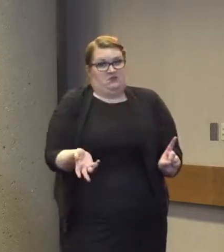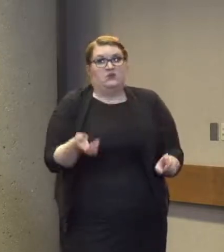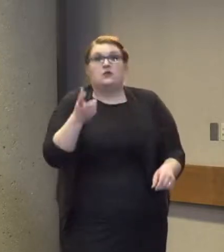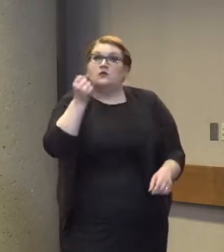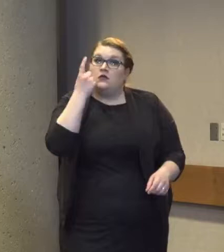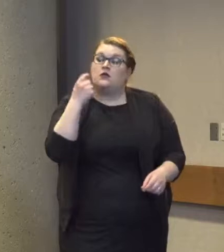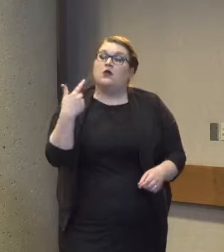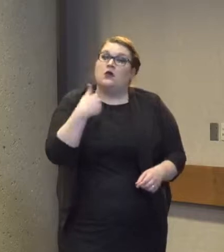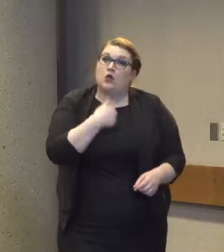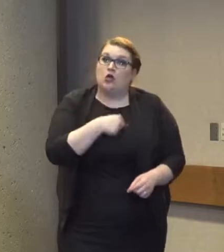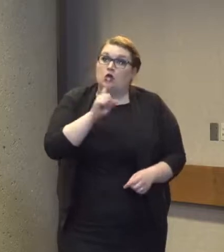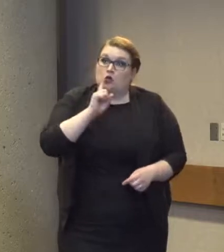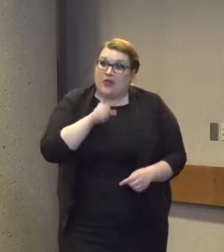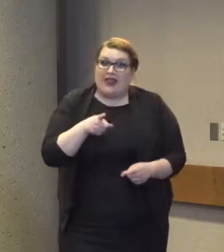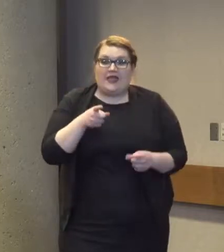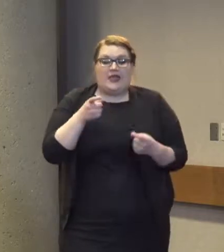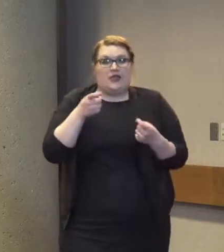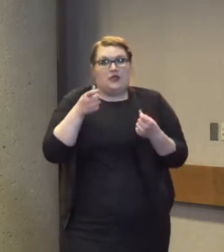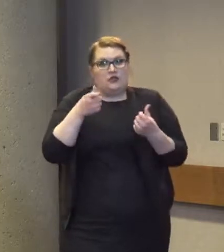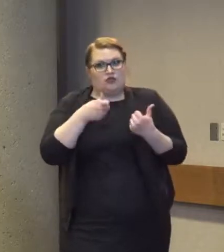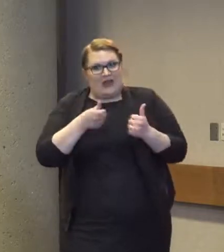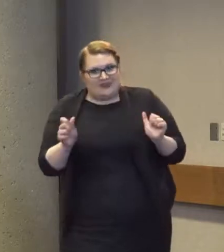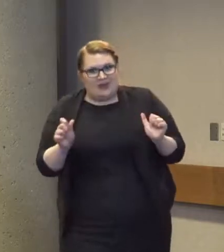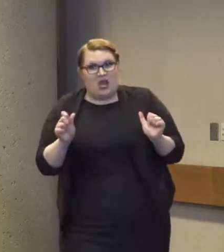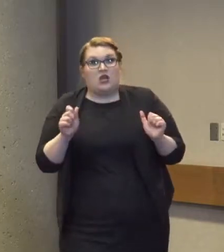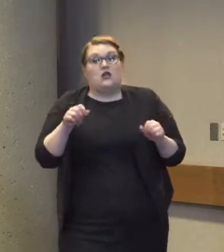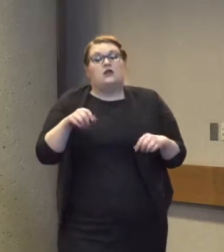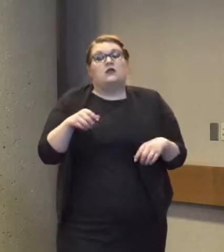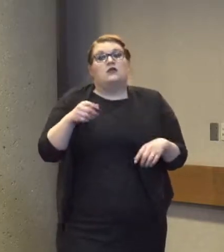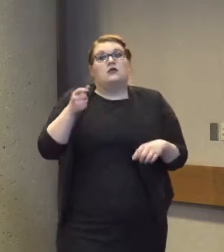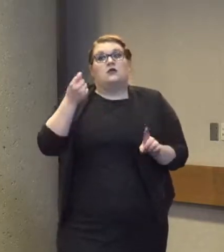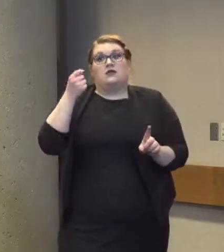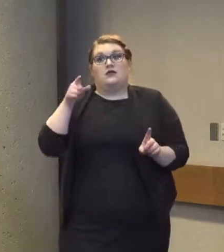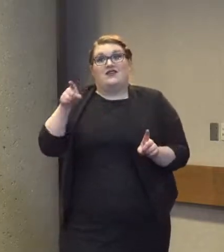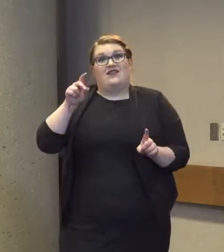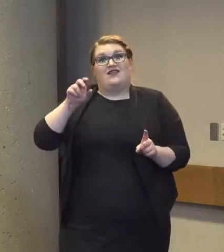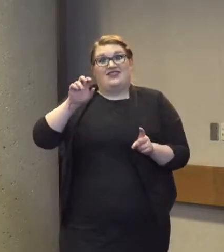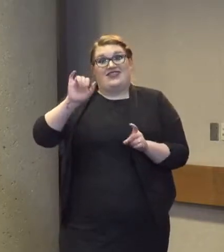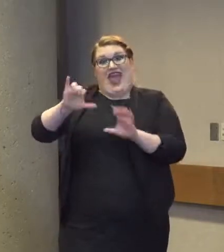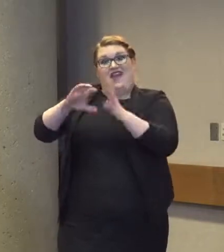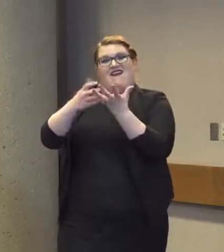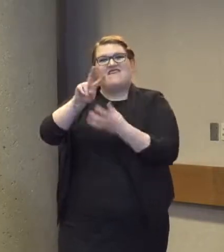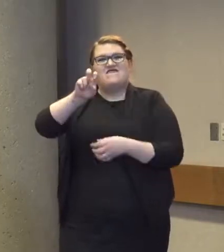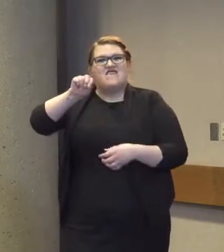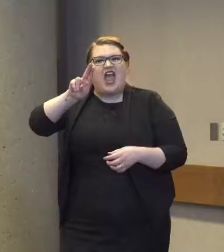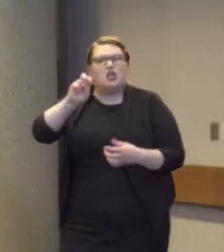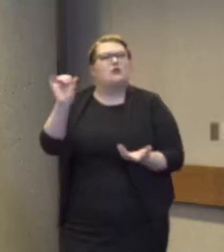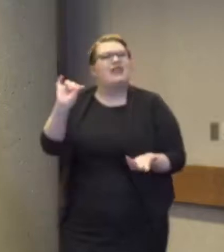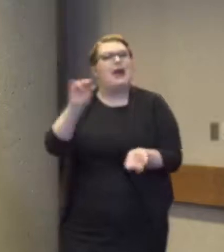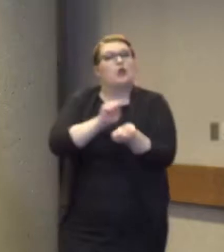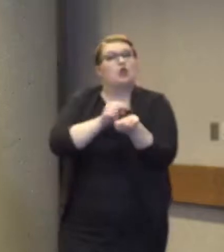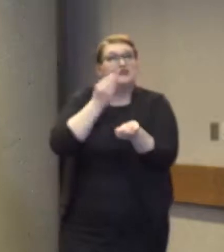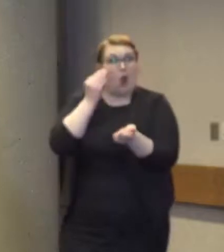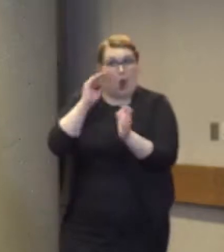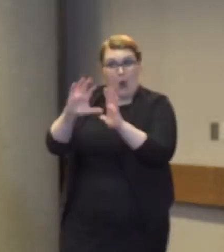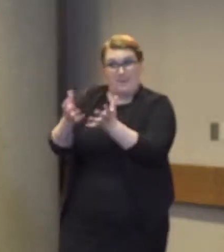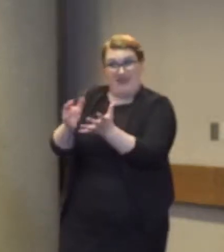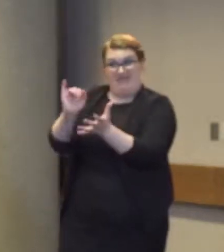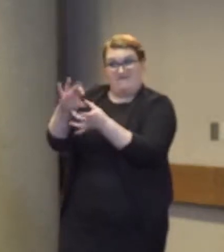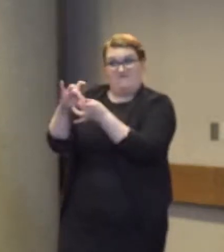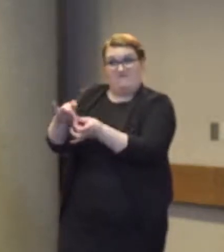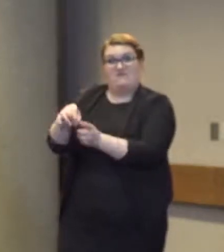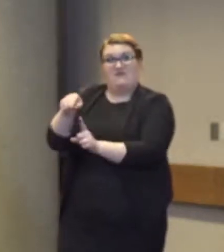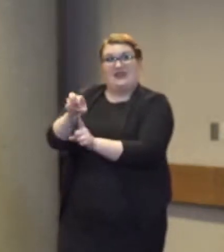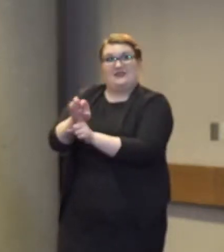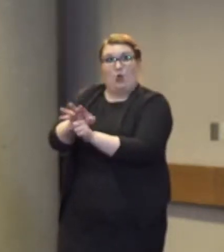very transparent when we have seen a venue, for example, a nursing home associated with an exposure with a